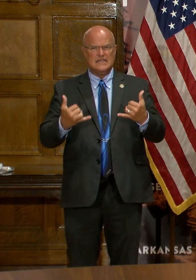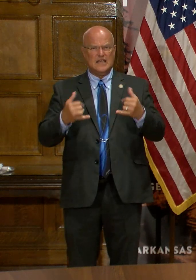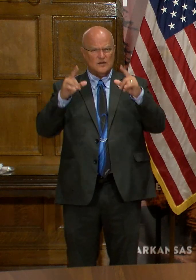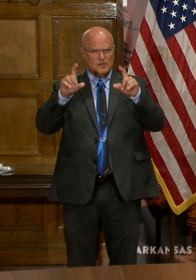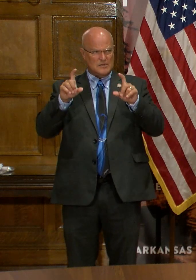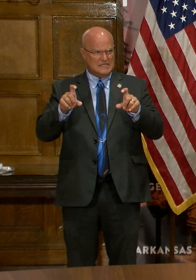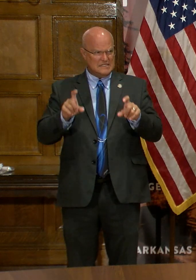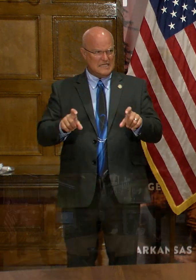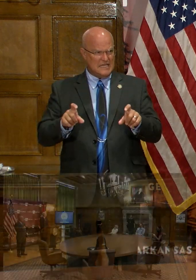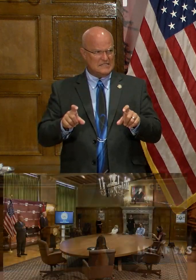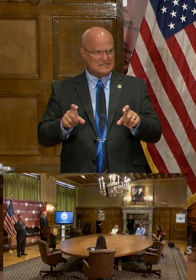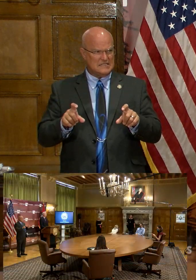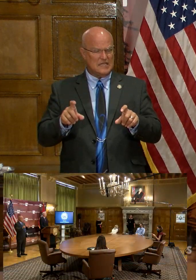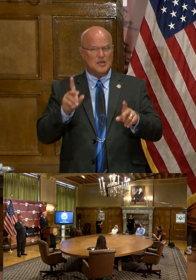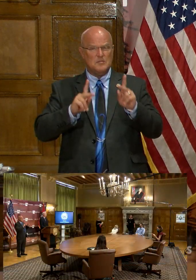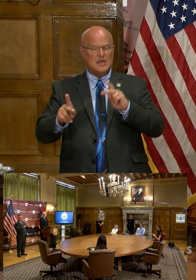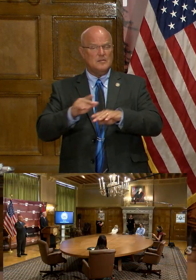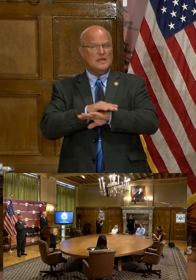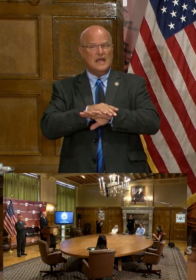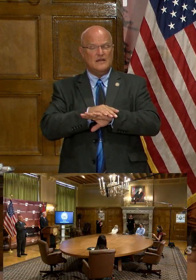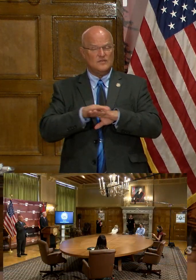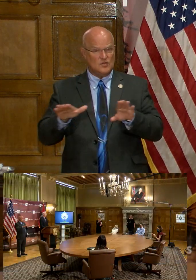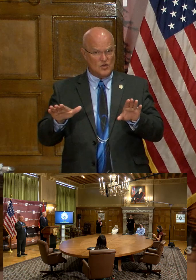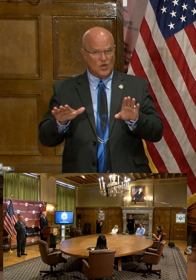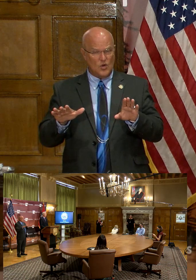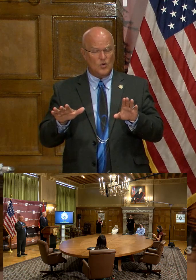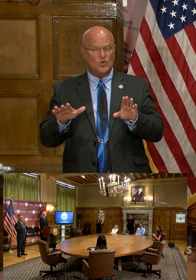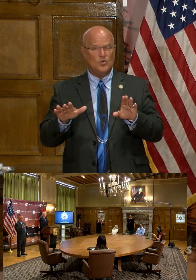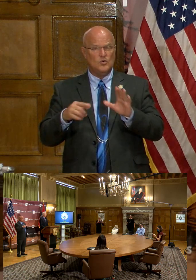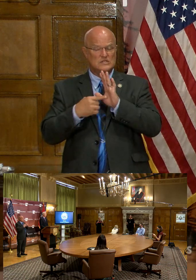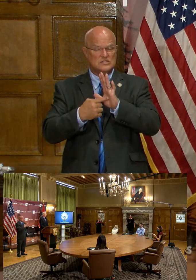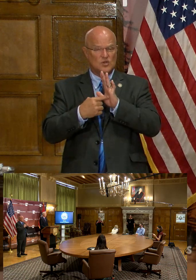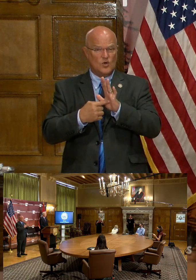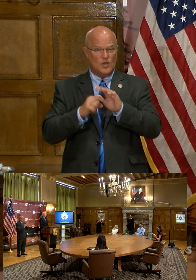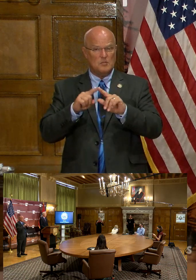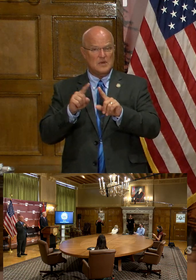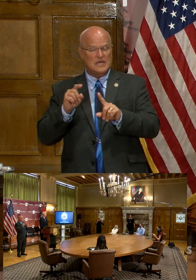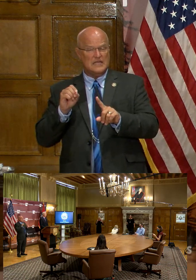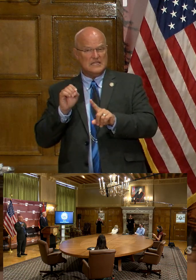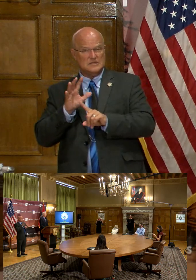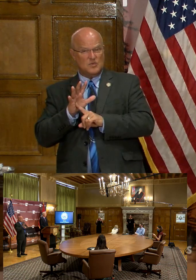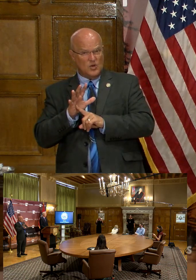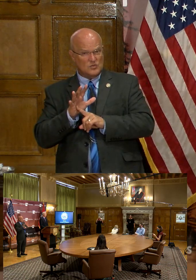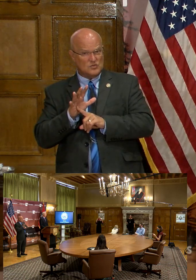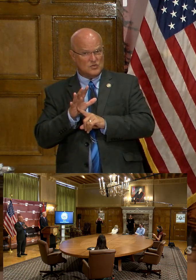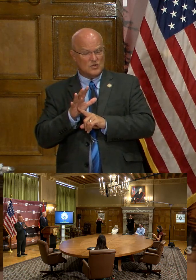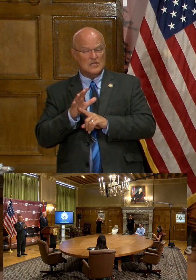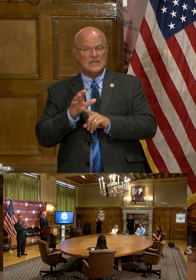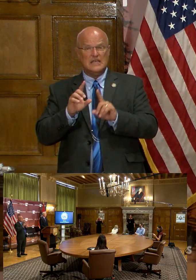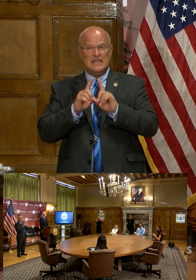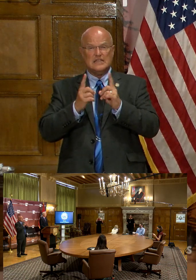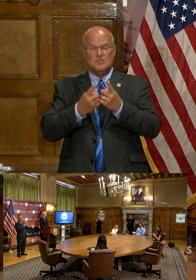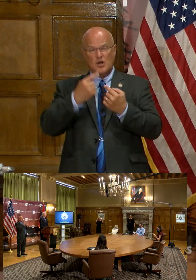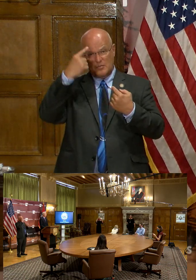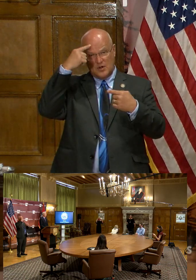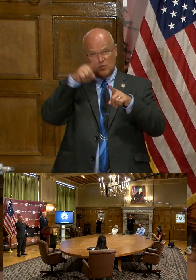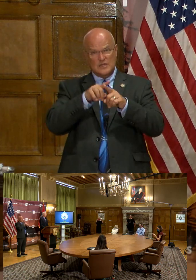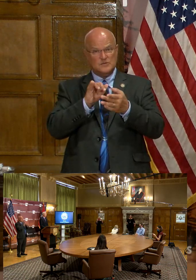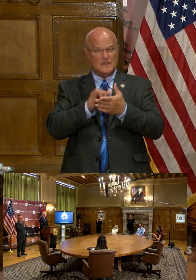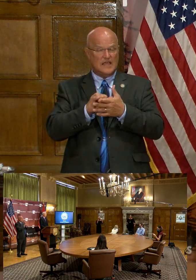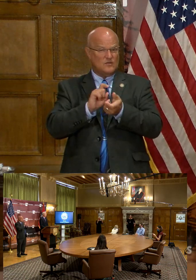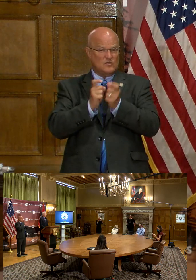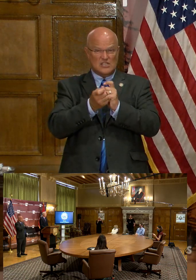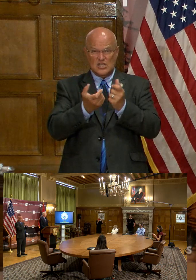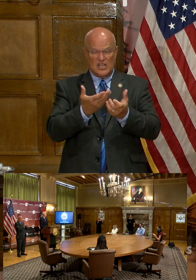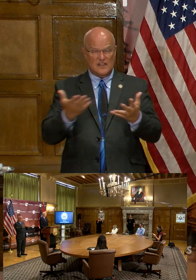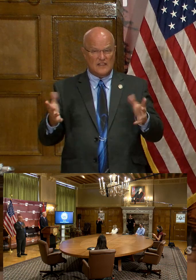testing asymptomatic contacts of cases. I was wondering if the department agrees with that, if that will change anything